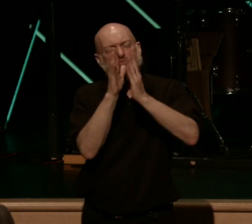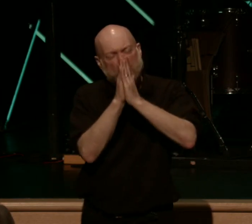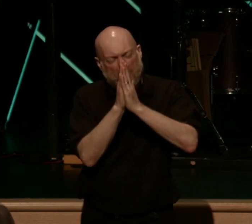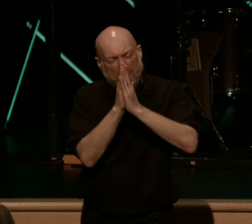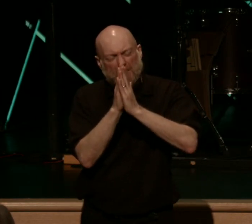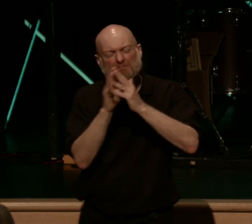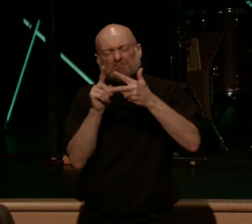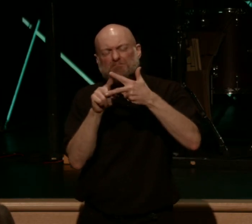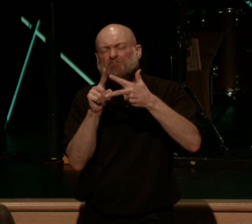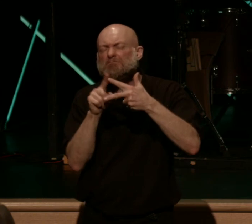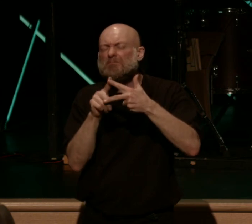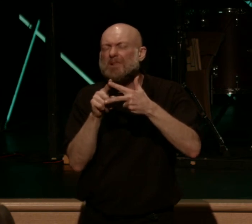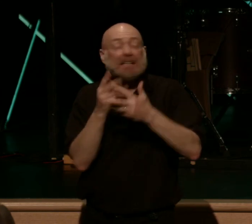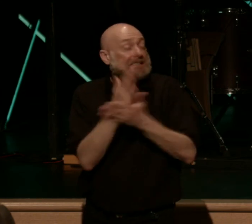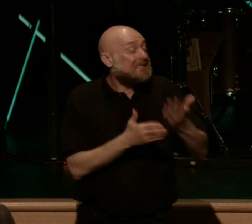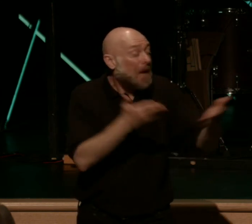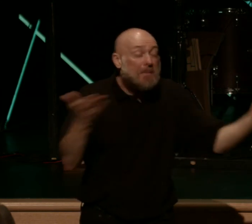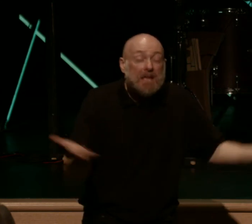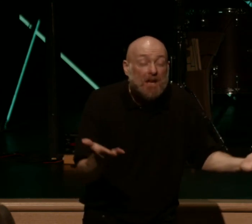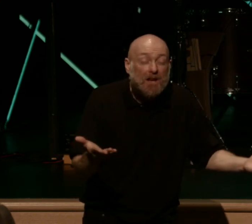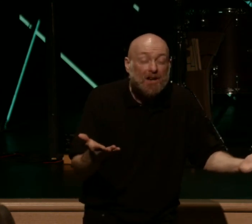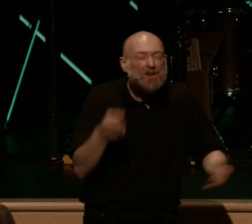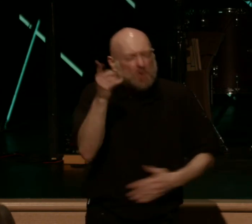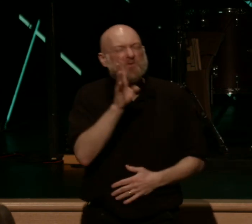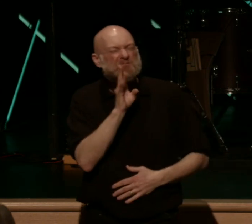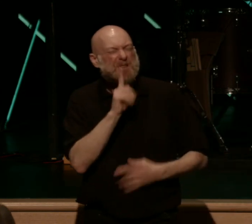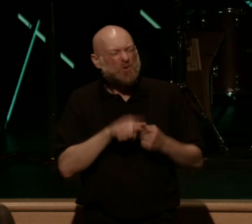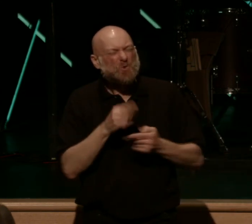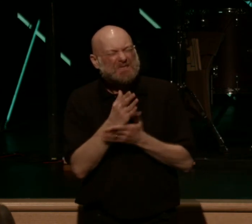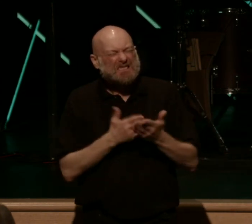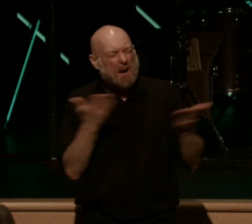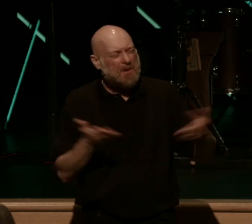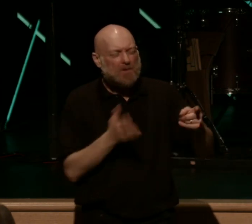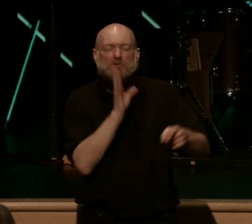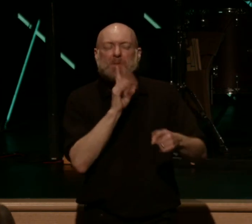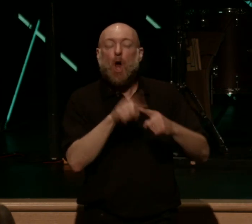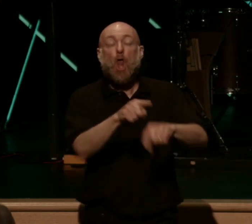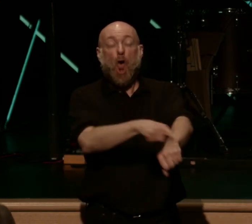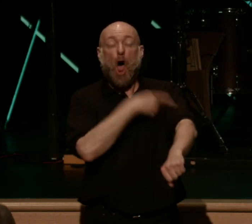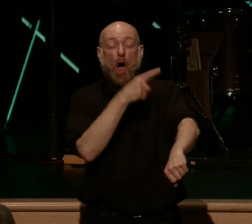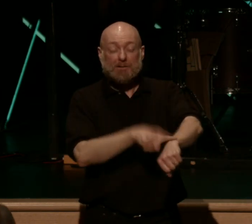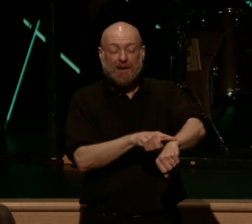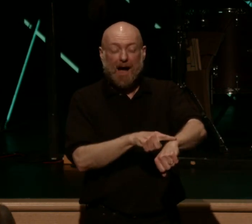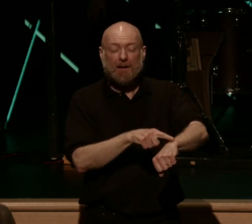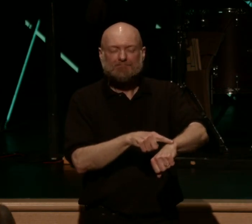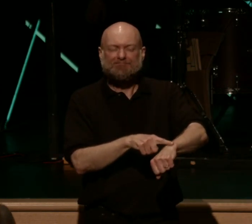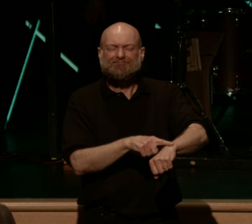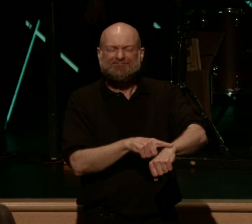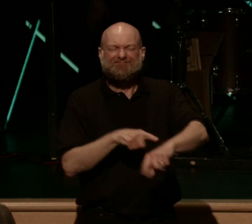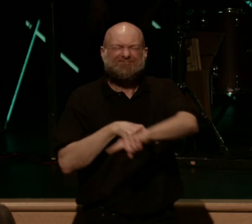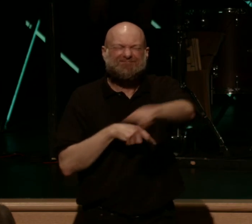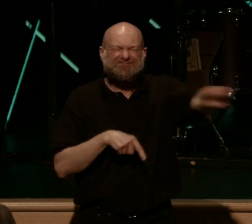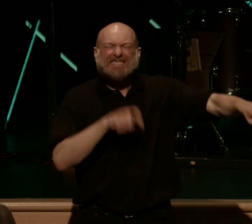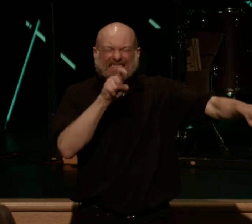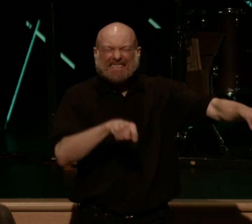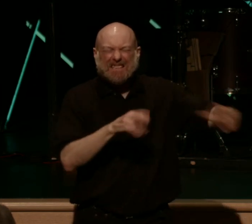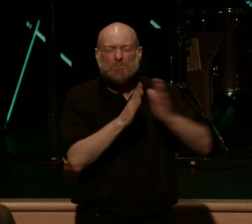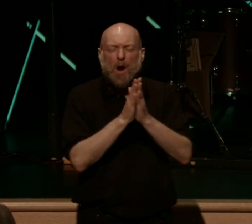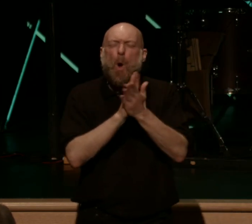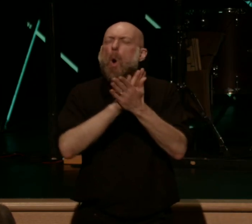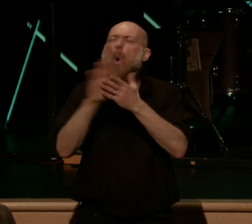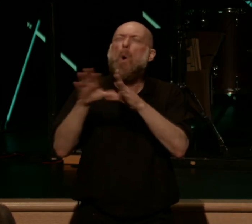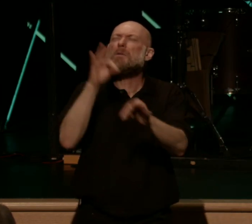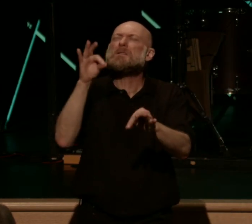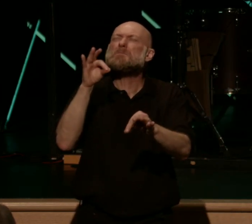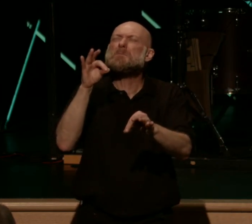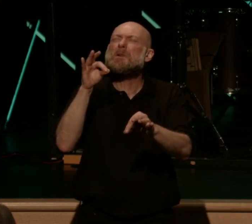God, there are some here today, and you've been speaking to them for a long time about pursuing a lifestyle of prayer. Holy Spirit, would